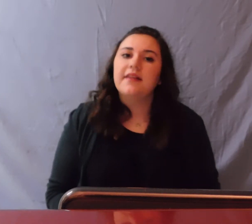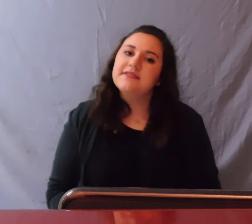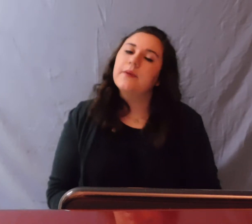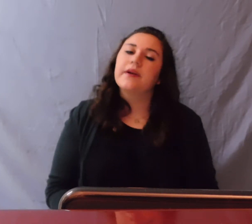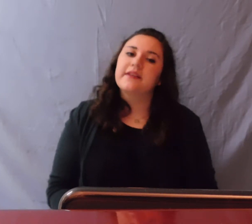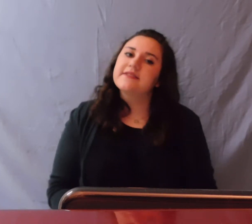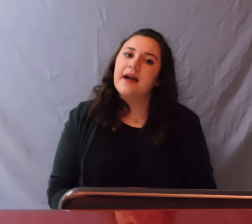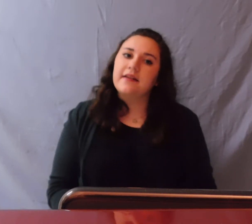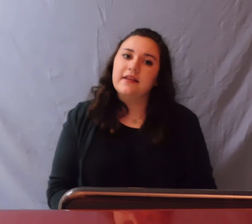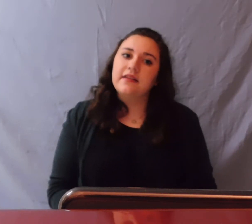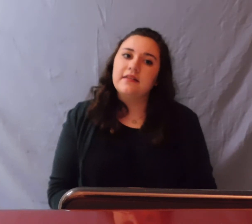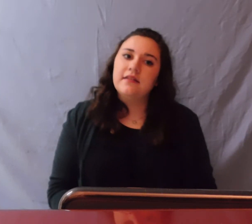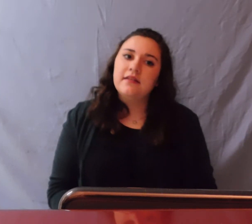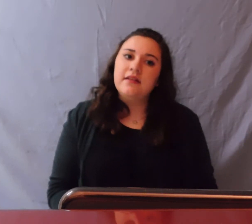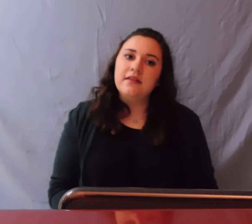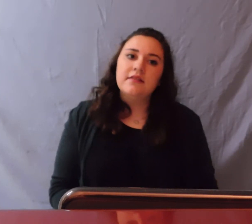does that work exactly?